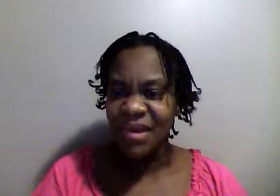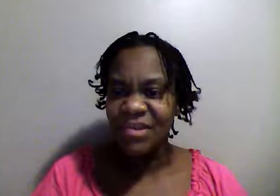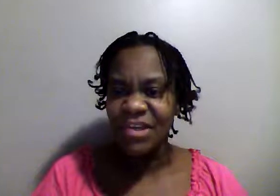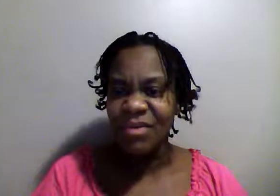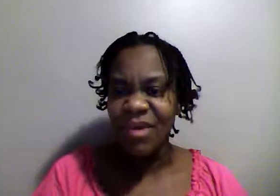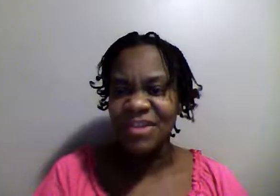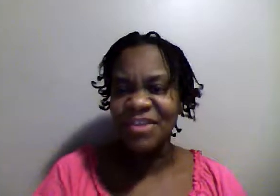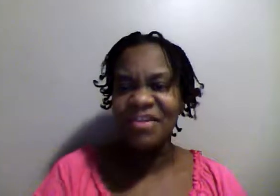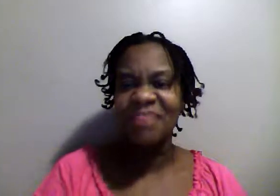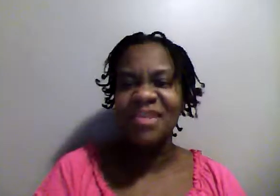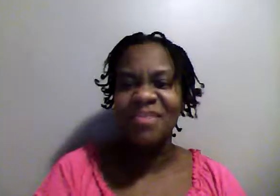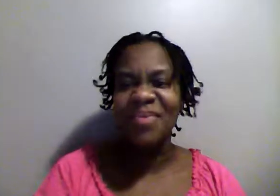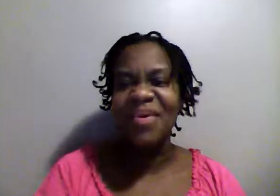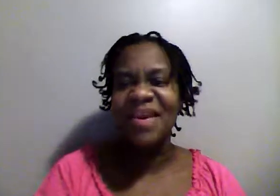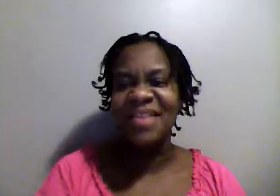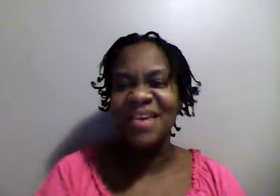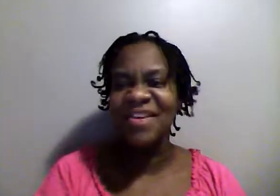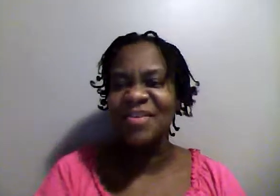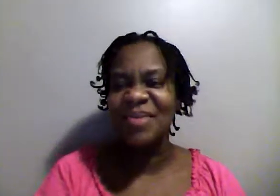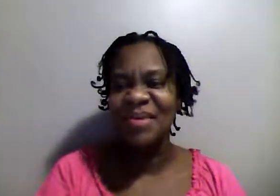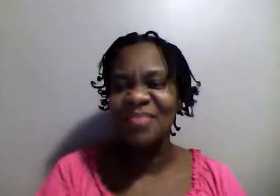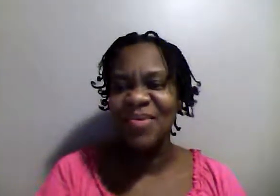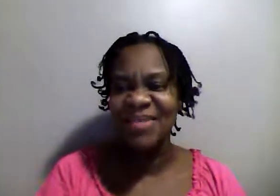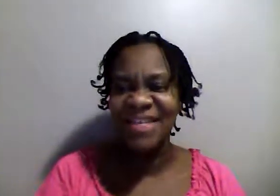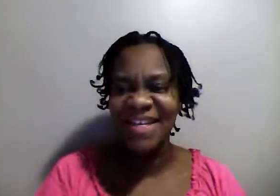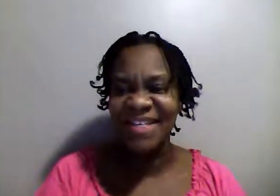eggshell water, grape tip. Okay, thank you, OCD chick.